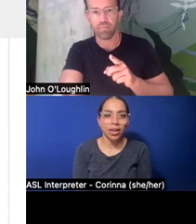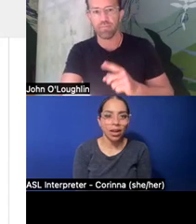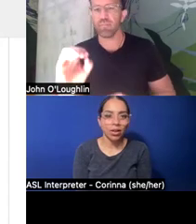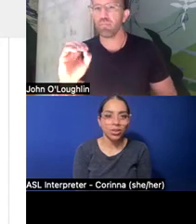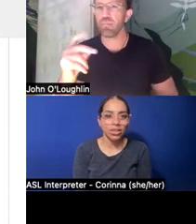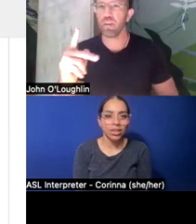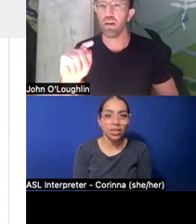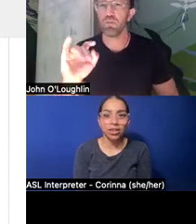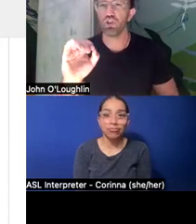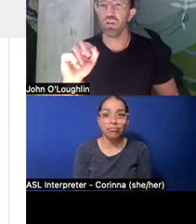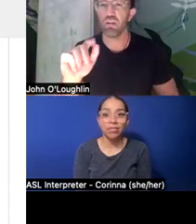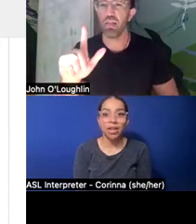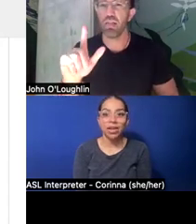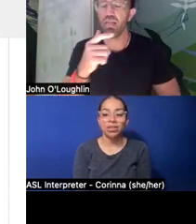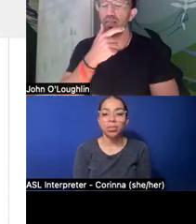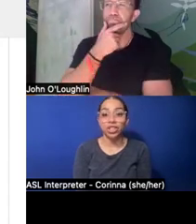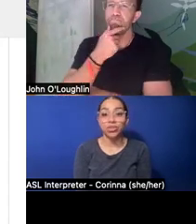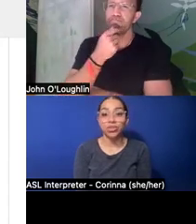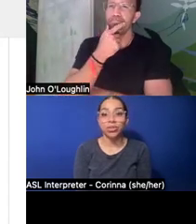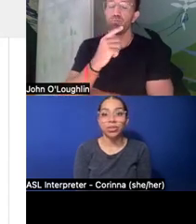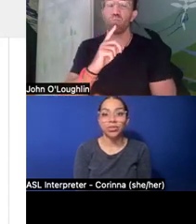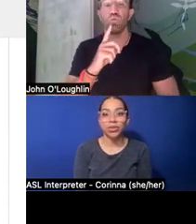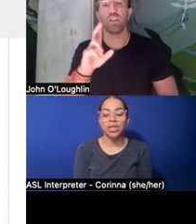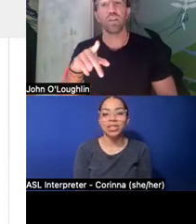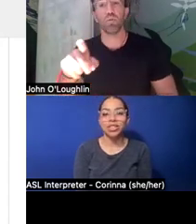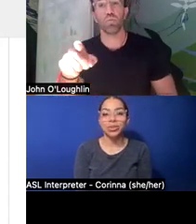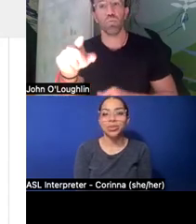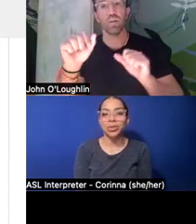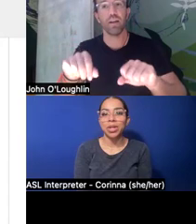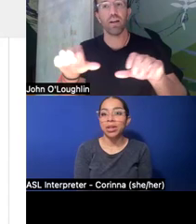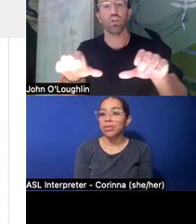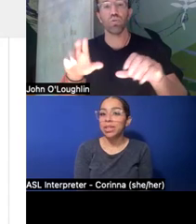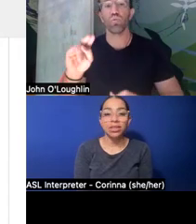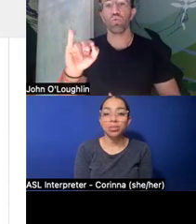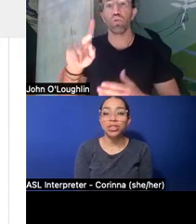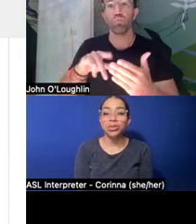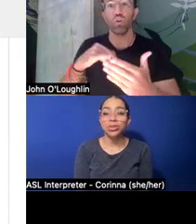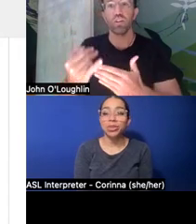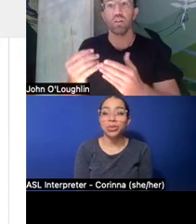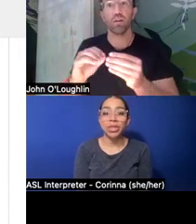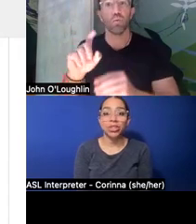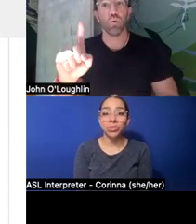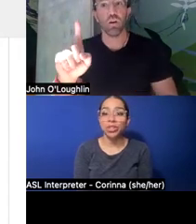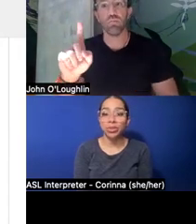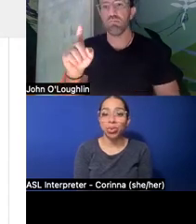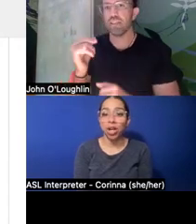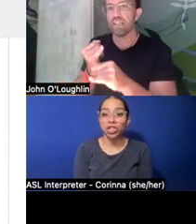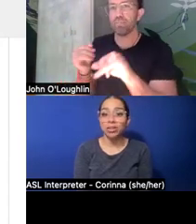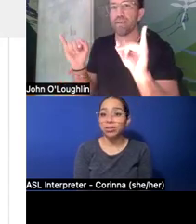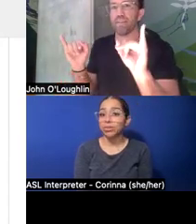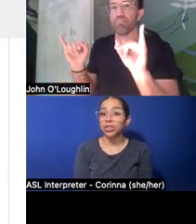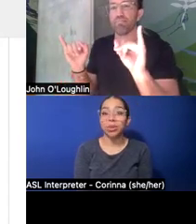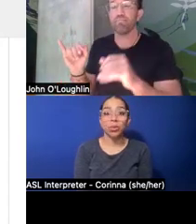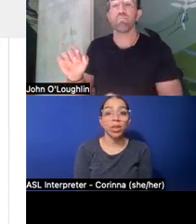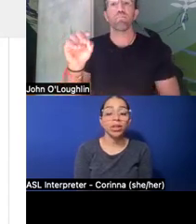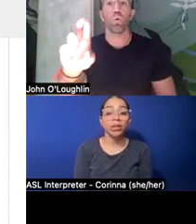And now, as you can see here, it's optional for those last two. So really, it's up to you. You can do the unit project.